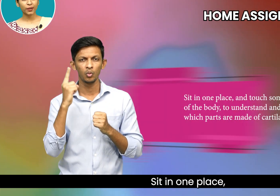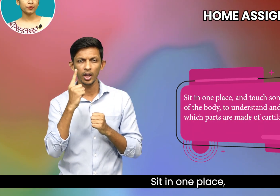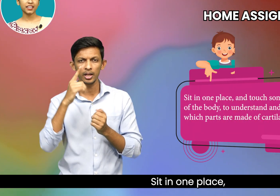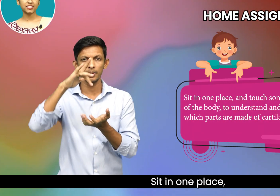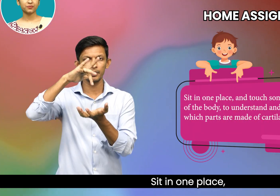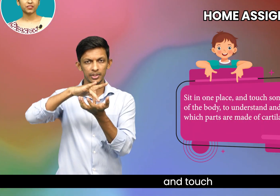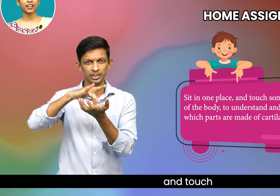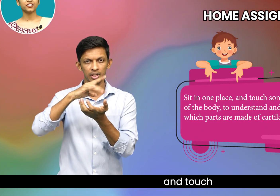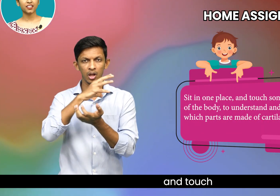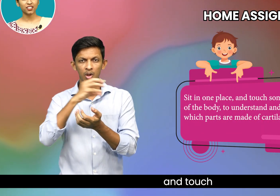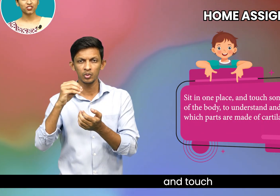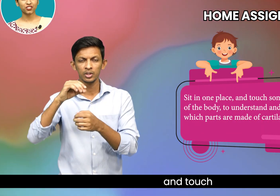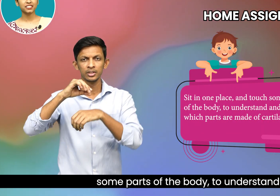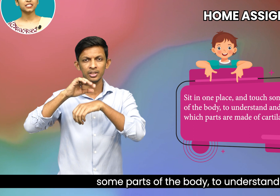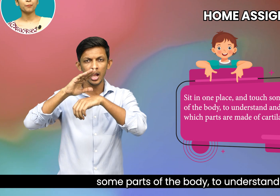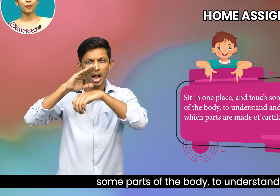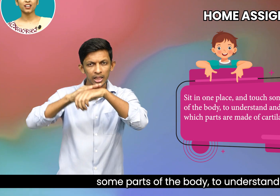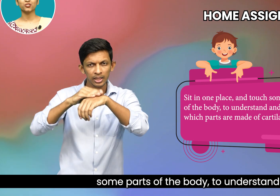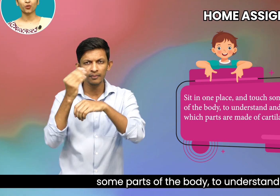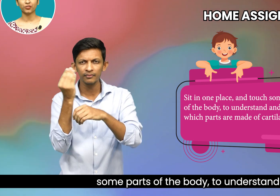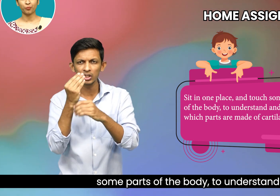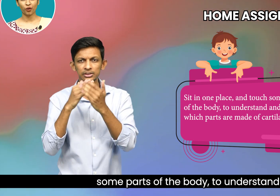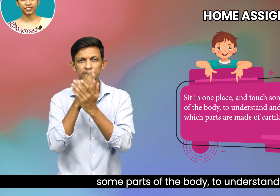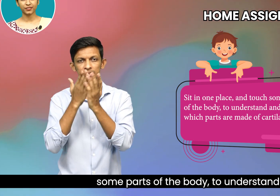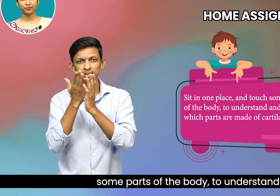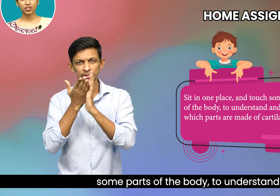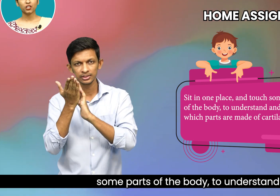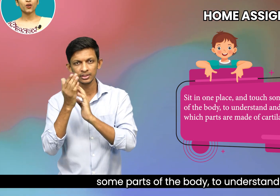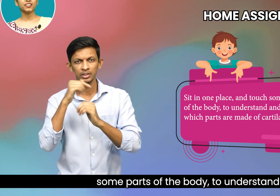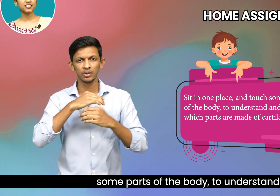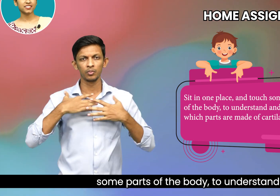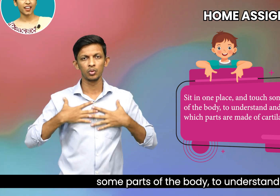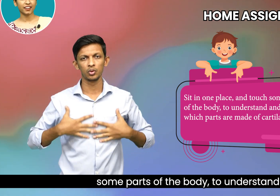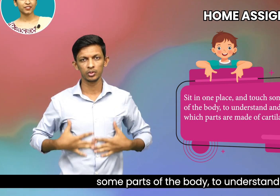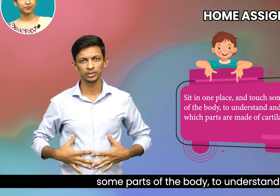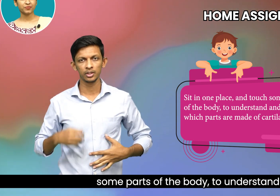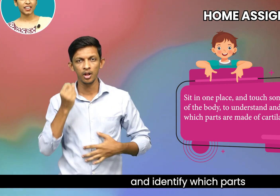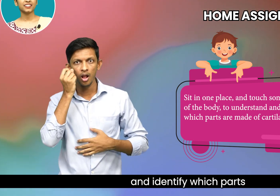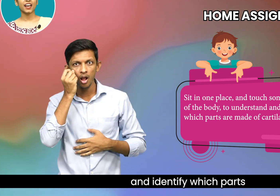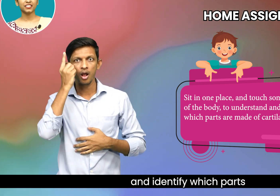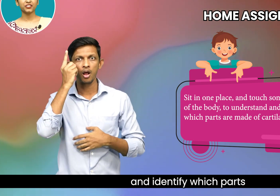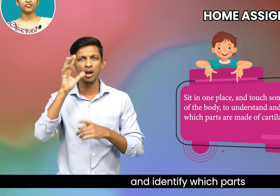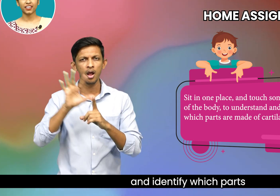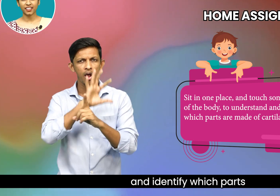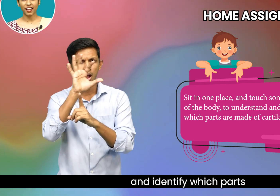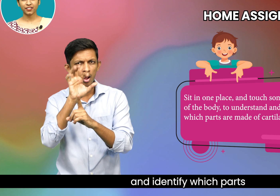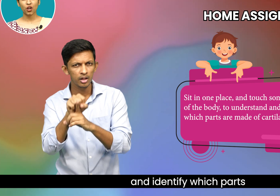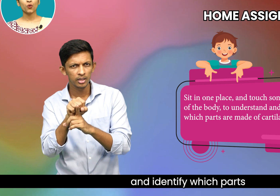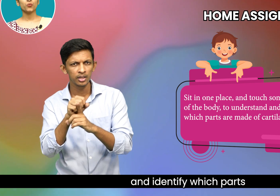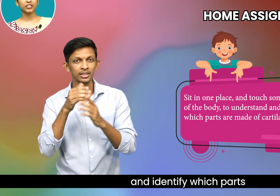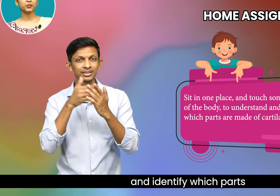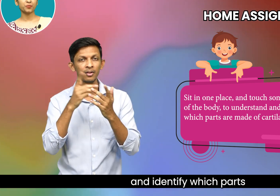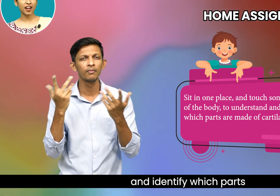Sit in one place and touch some parts of the body to understand and identify